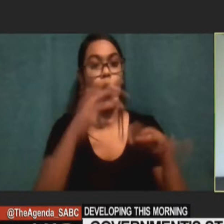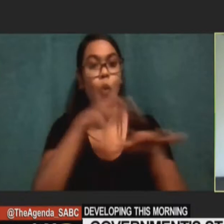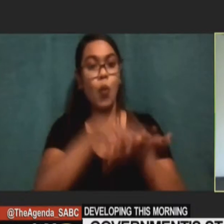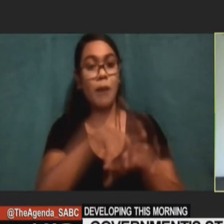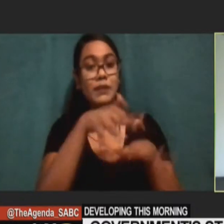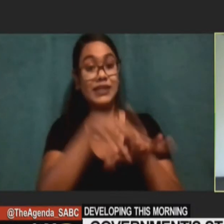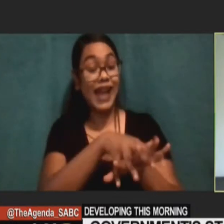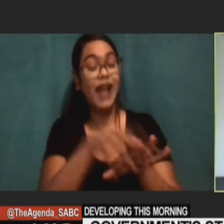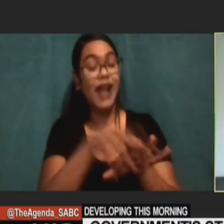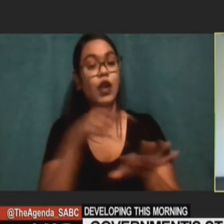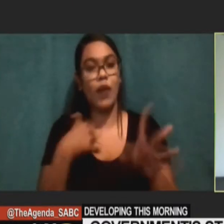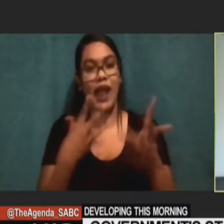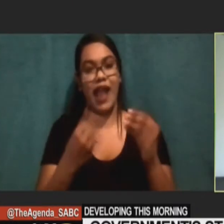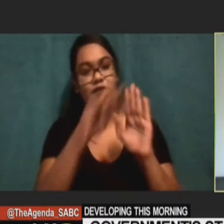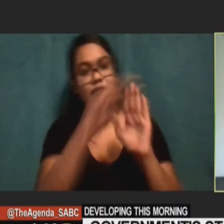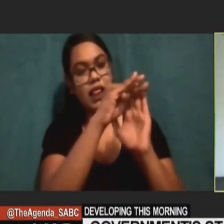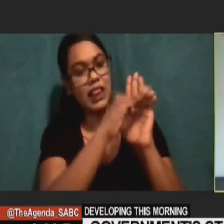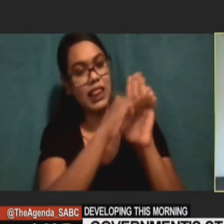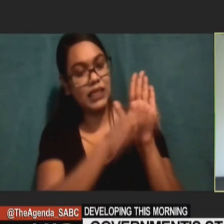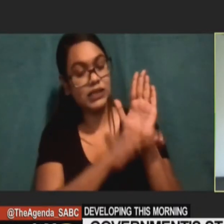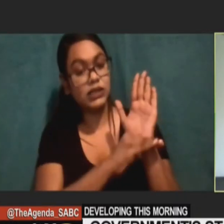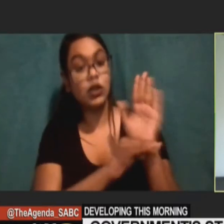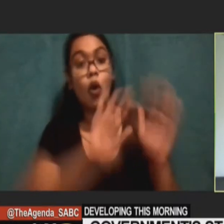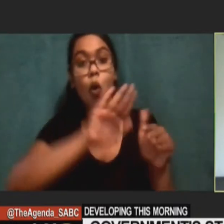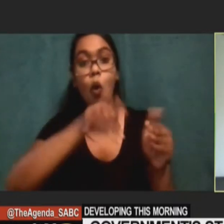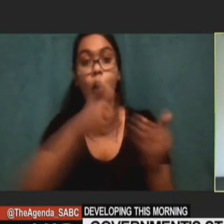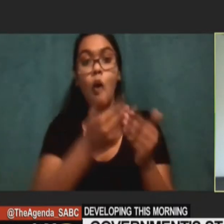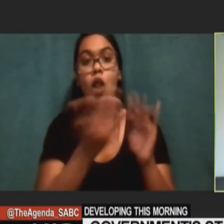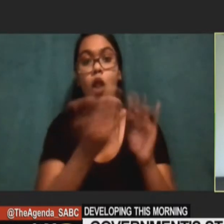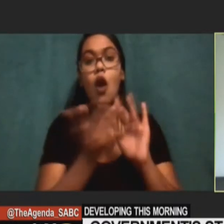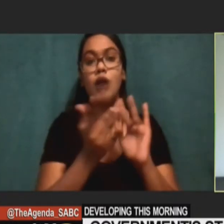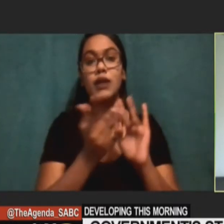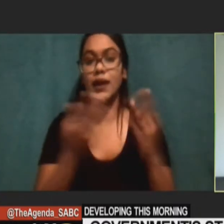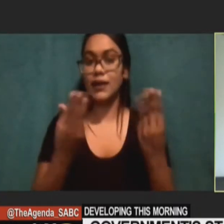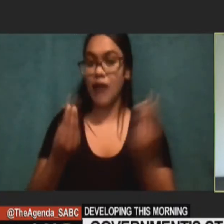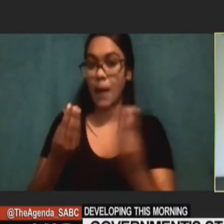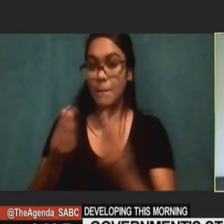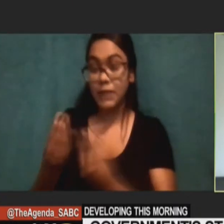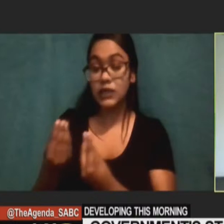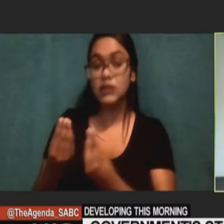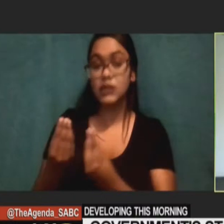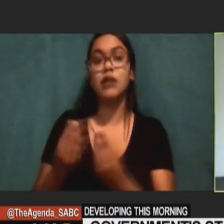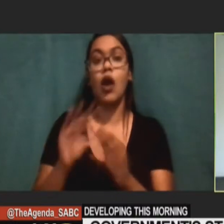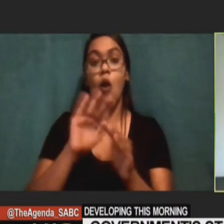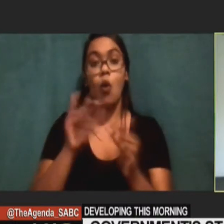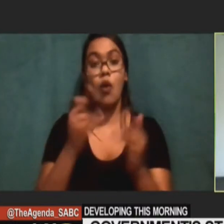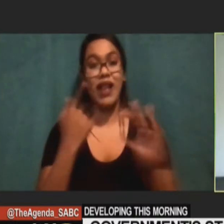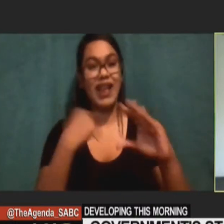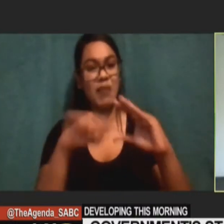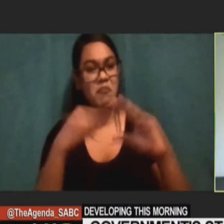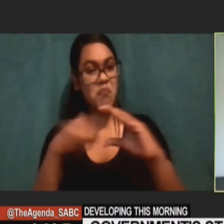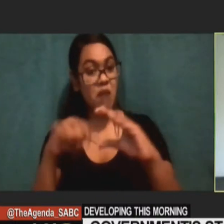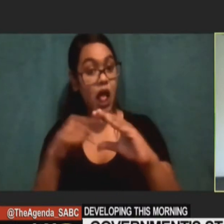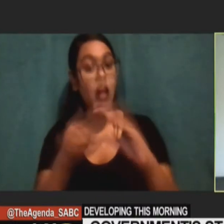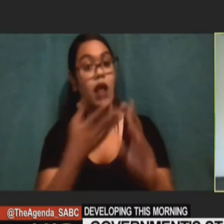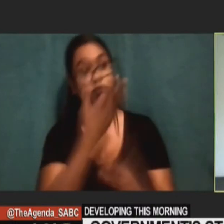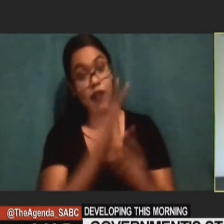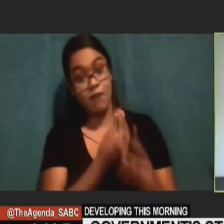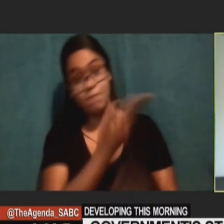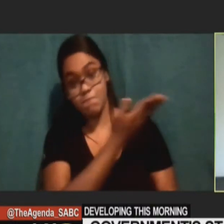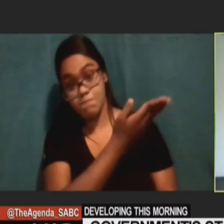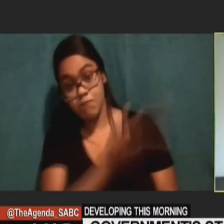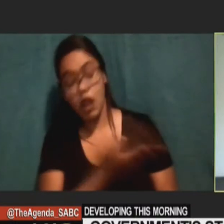the contact numbers and emails of all the embassies abroad. We've got quite an extensive footprint